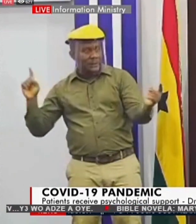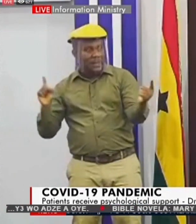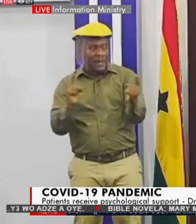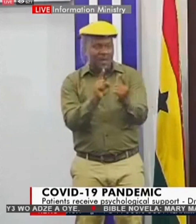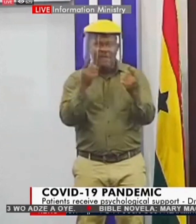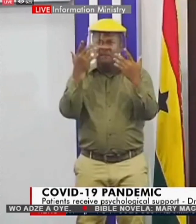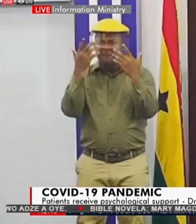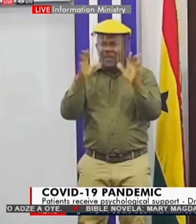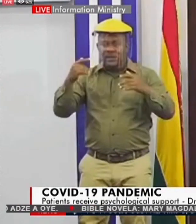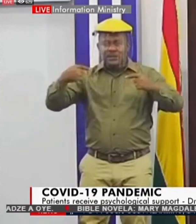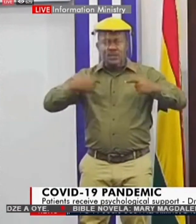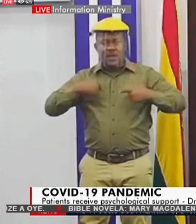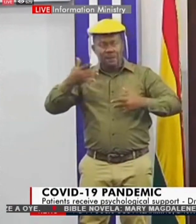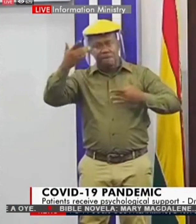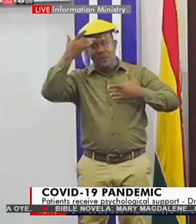also contract it.